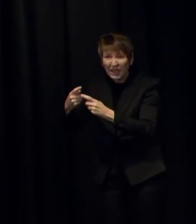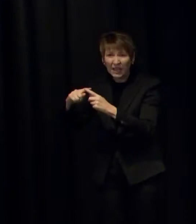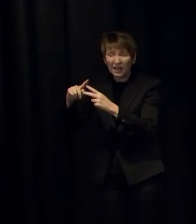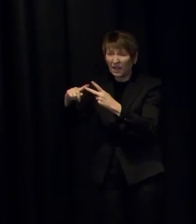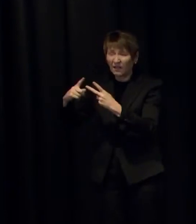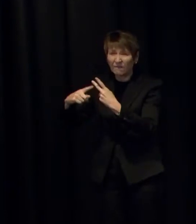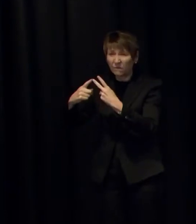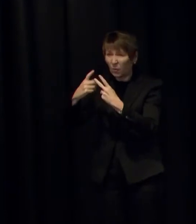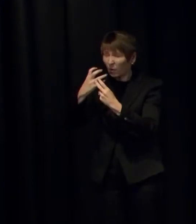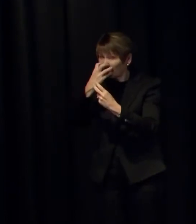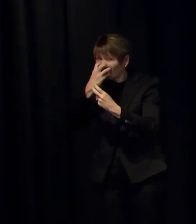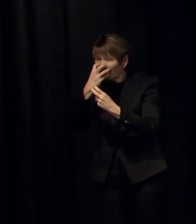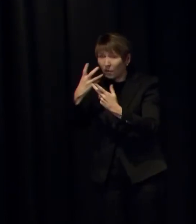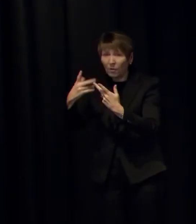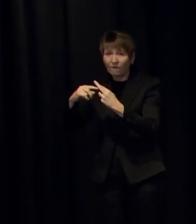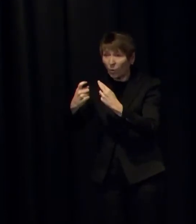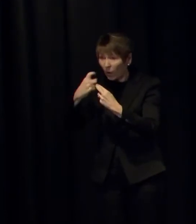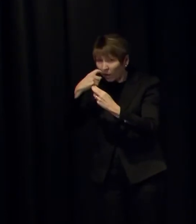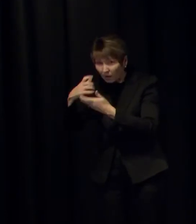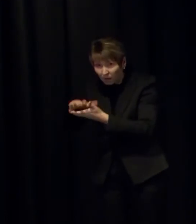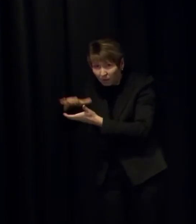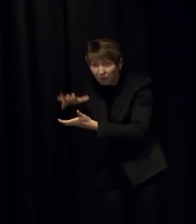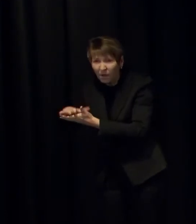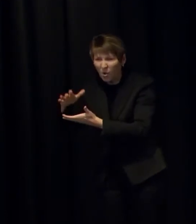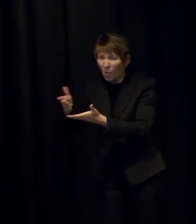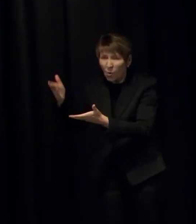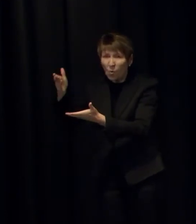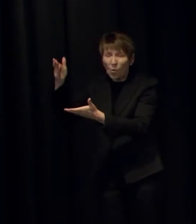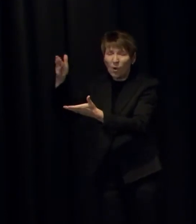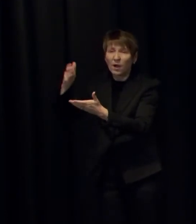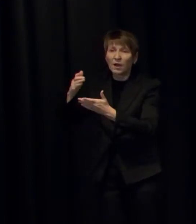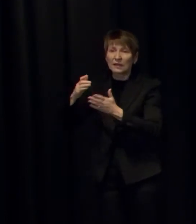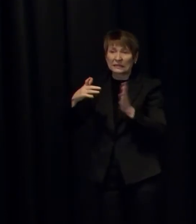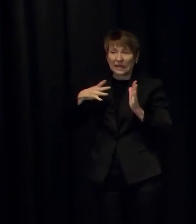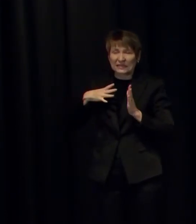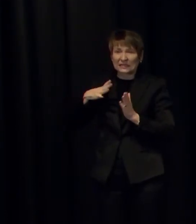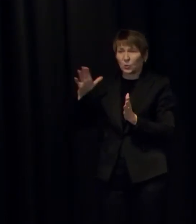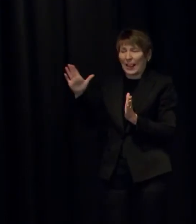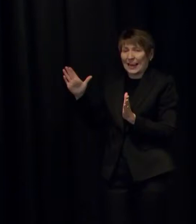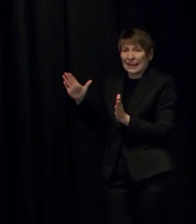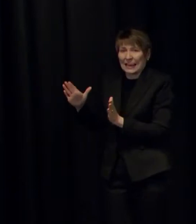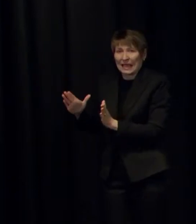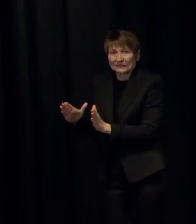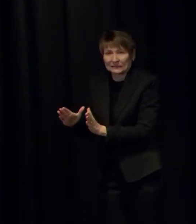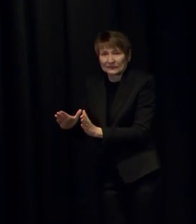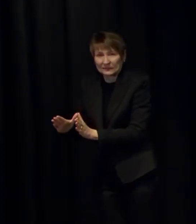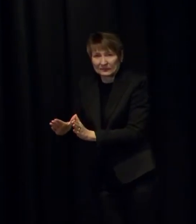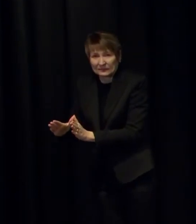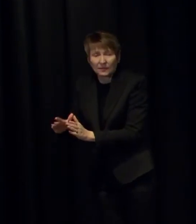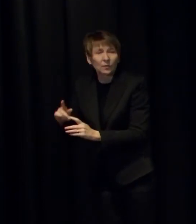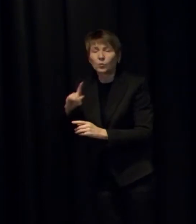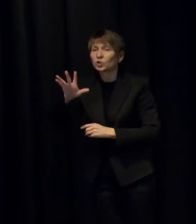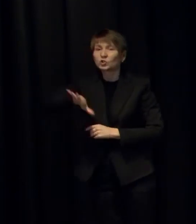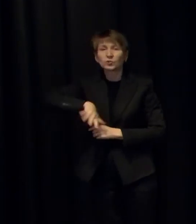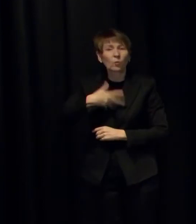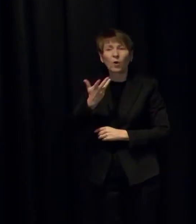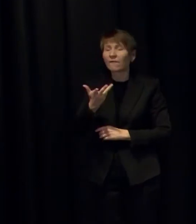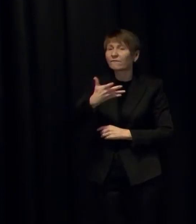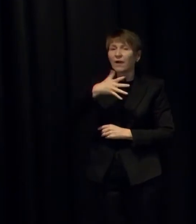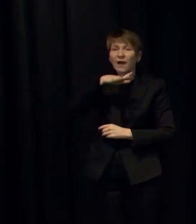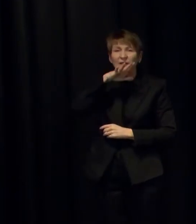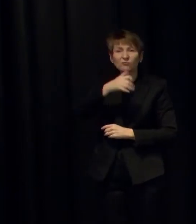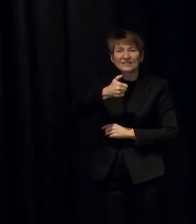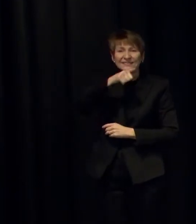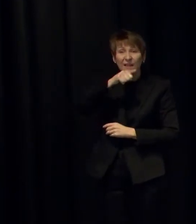going to get up to the 500, 600 ICU beds, which would represent our entire ICU capacity through those